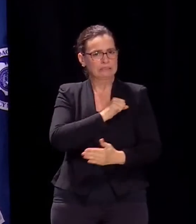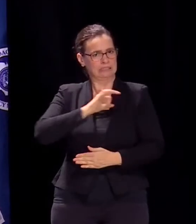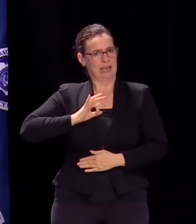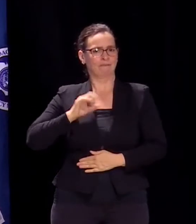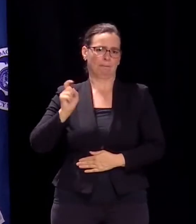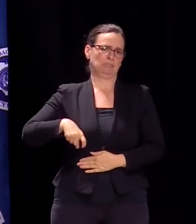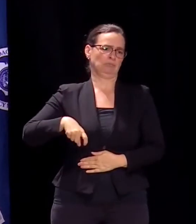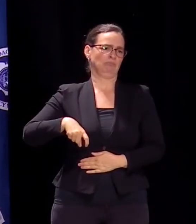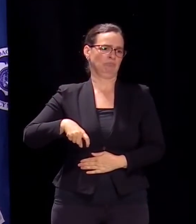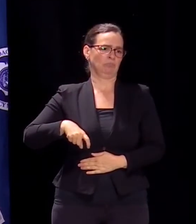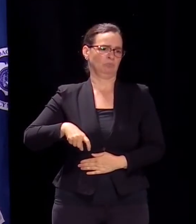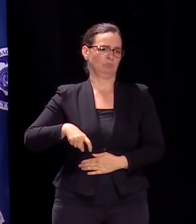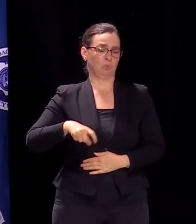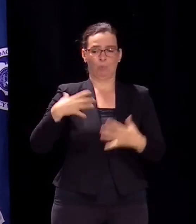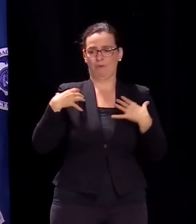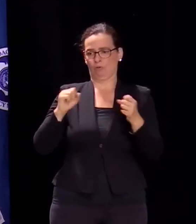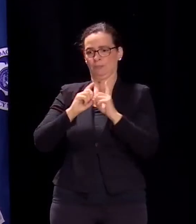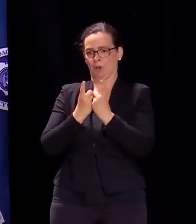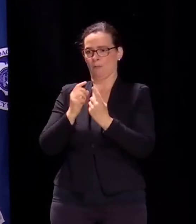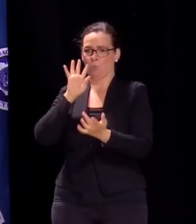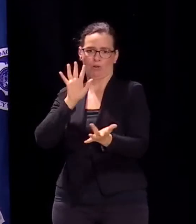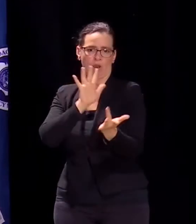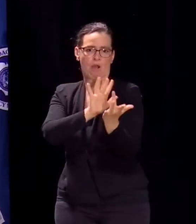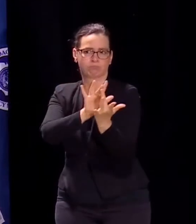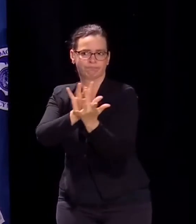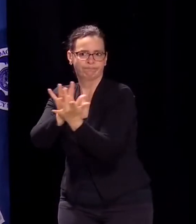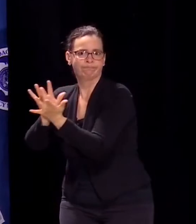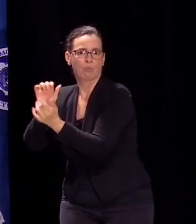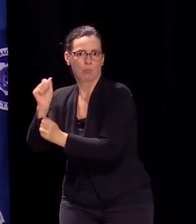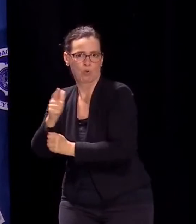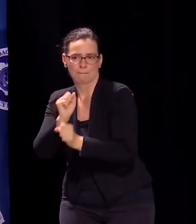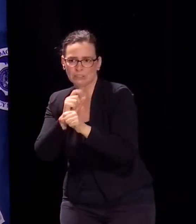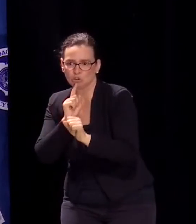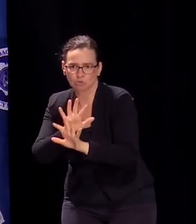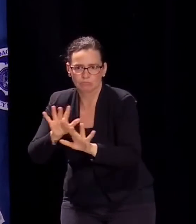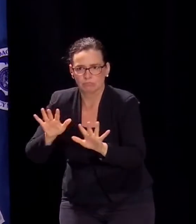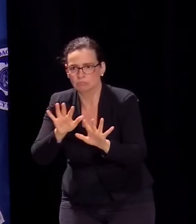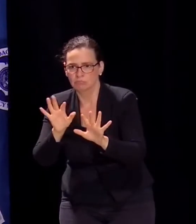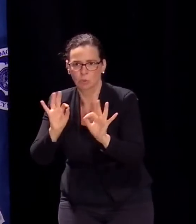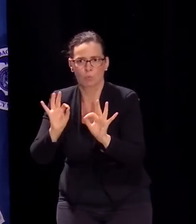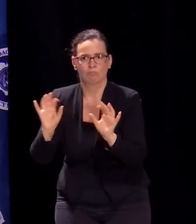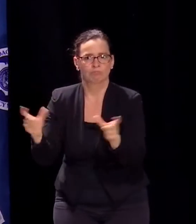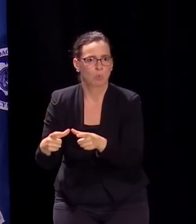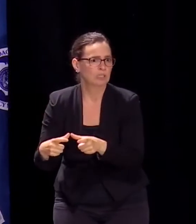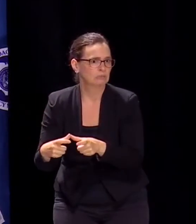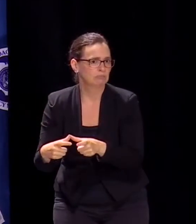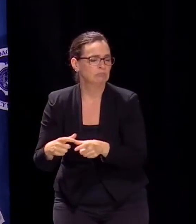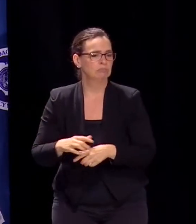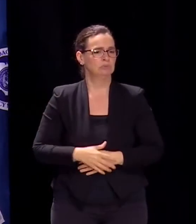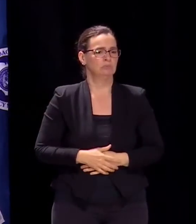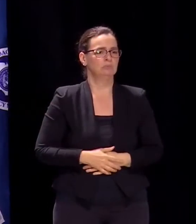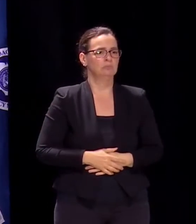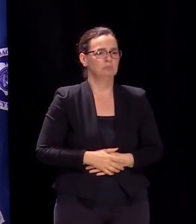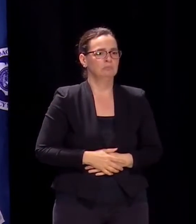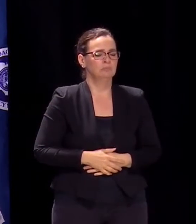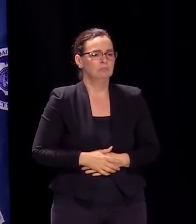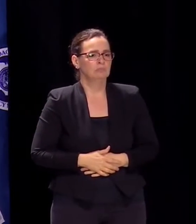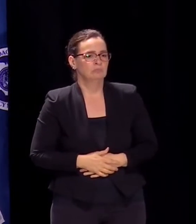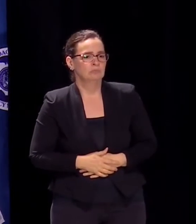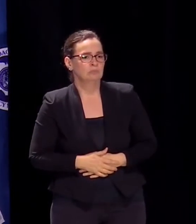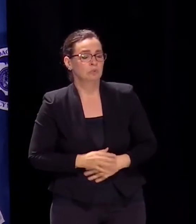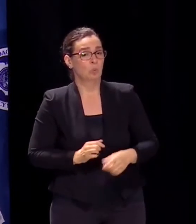elsewhere, same thing. If it's this location, not our county. We don't need a whole employee roster for. Well, but that's what I'm saying. Yeah. Even companies